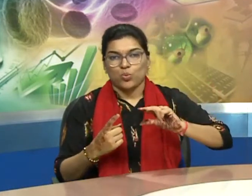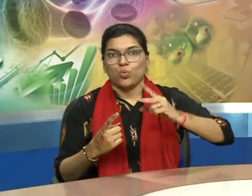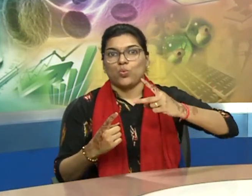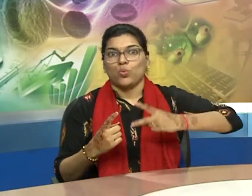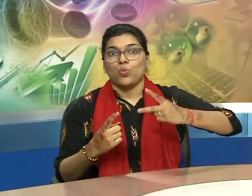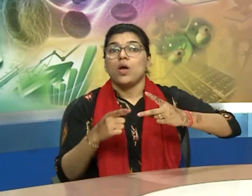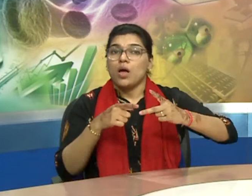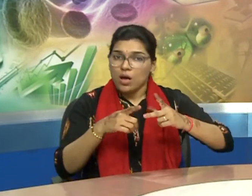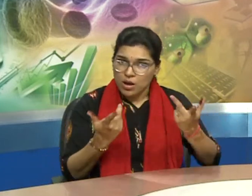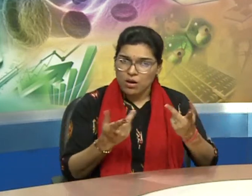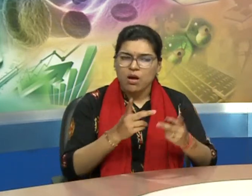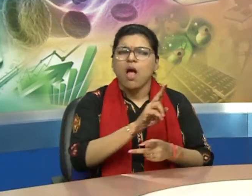every